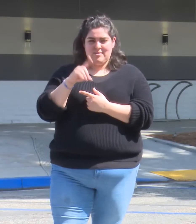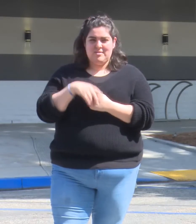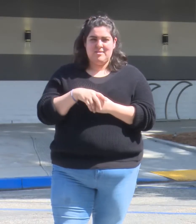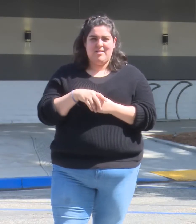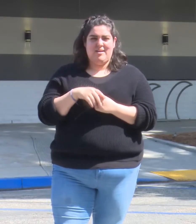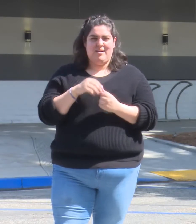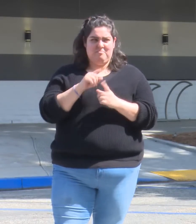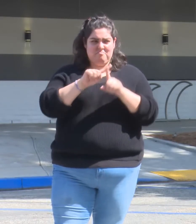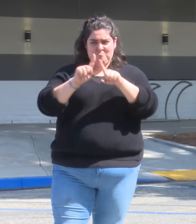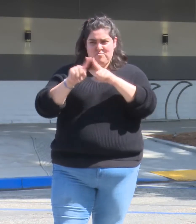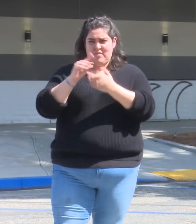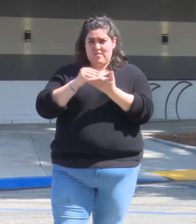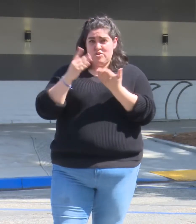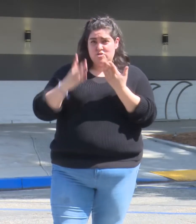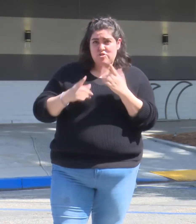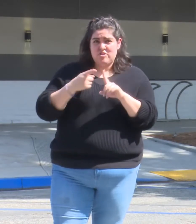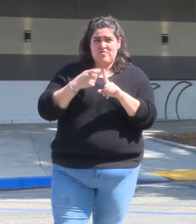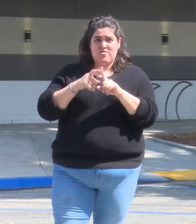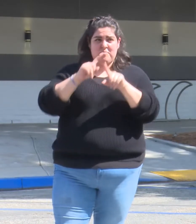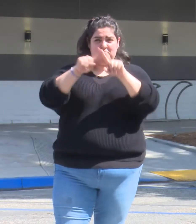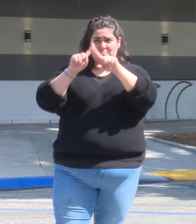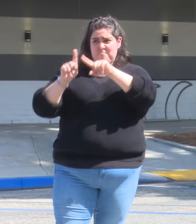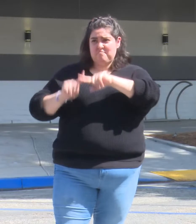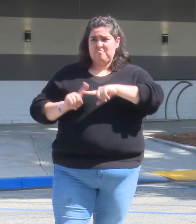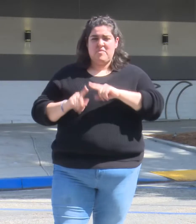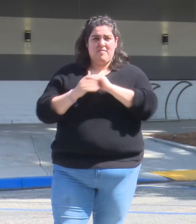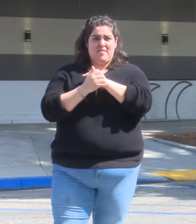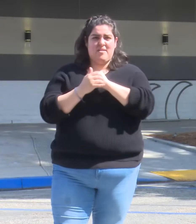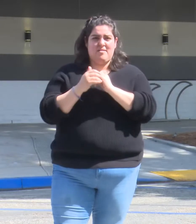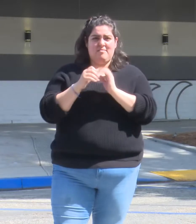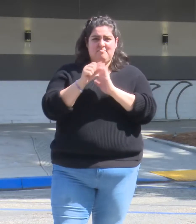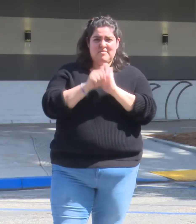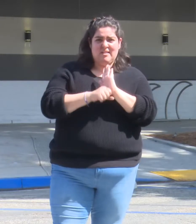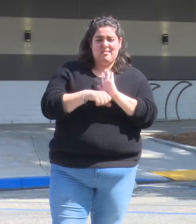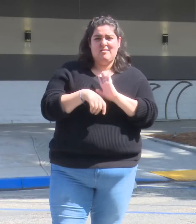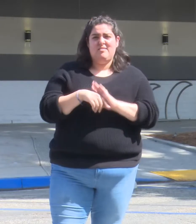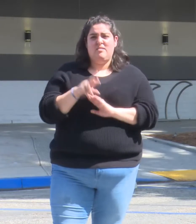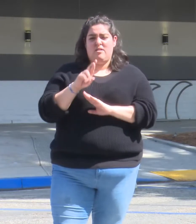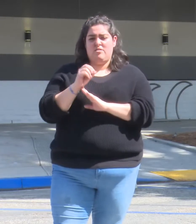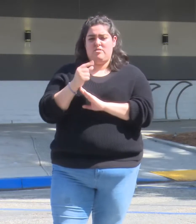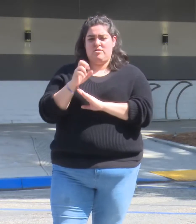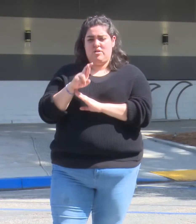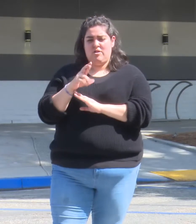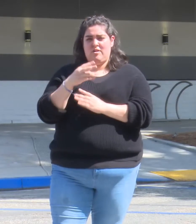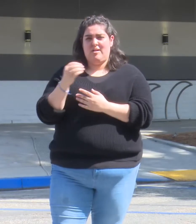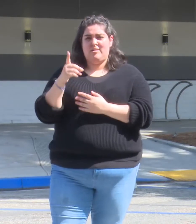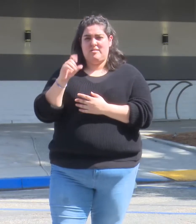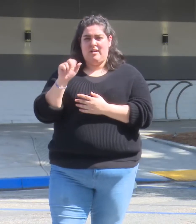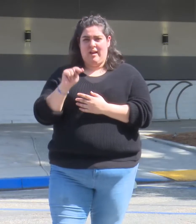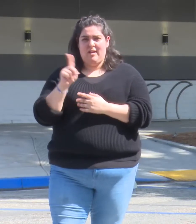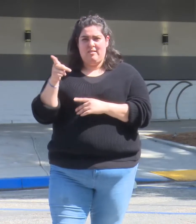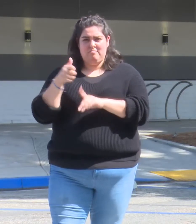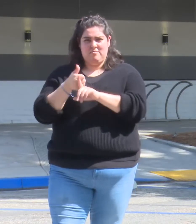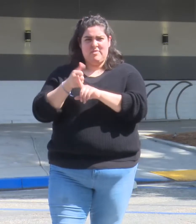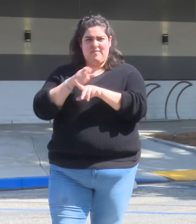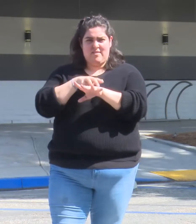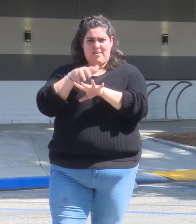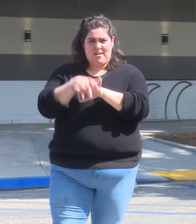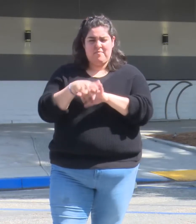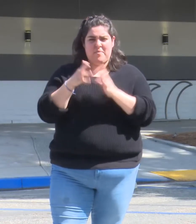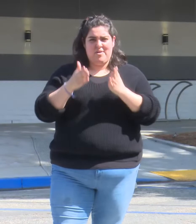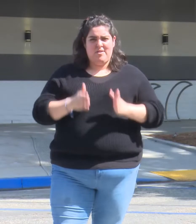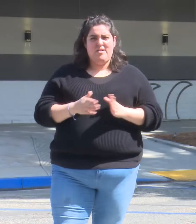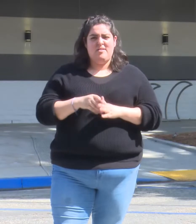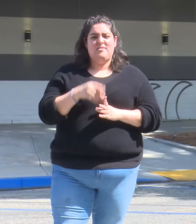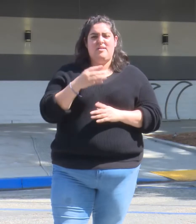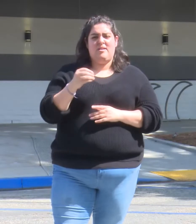of the state, but we worked together. Roger and Dan were Native Americans, and of course, Earl and Willie